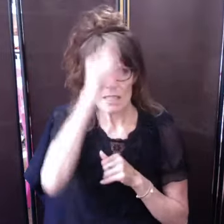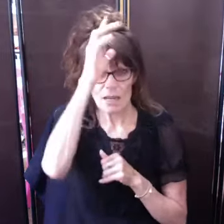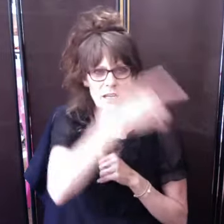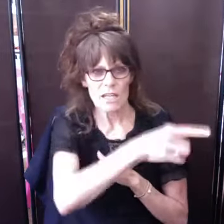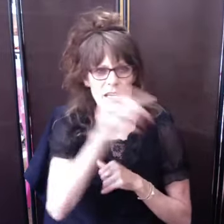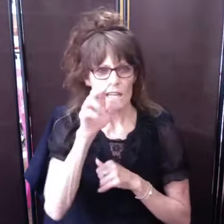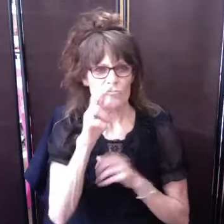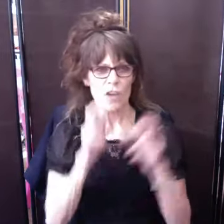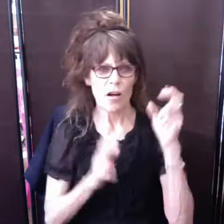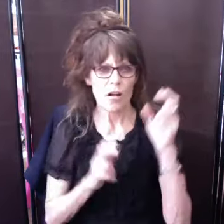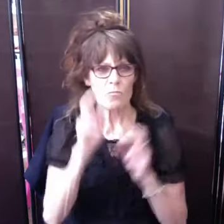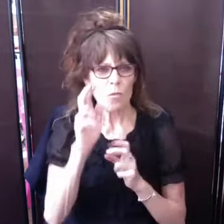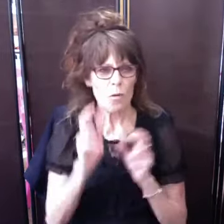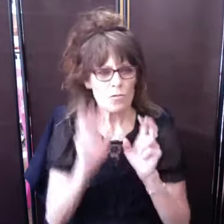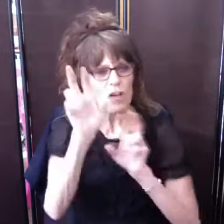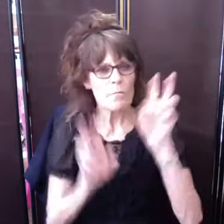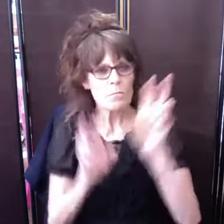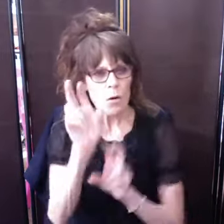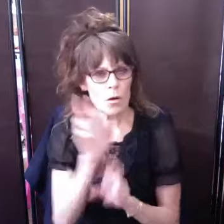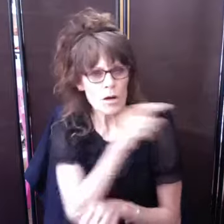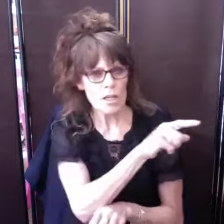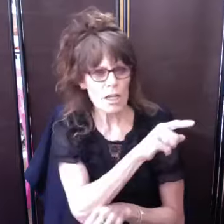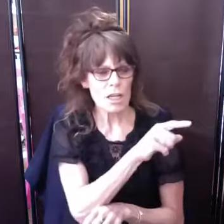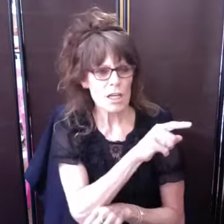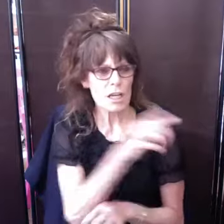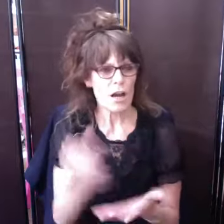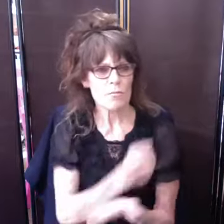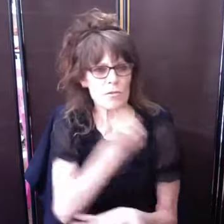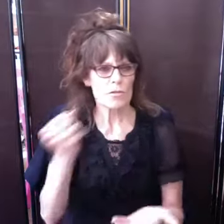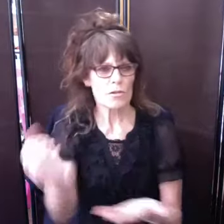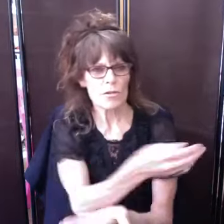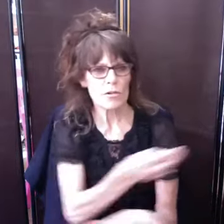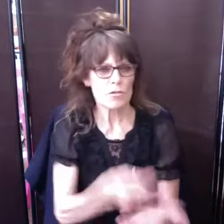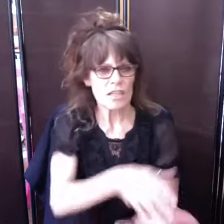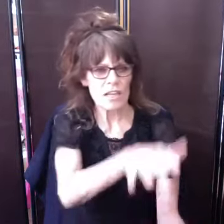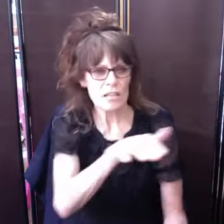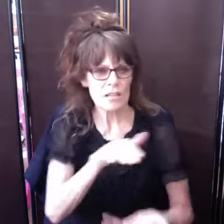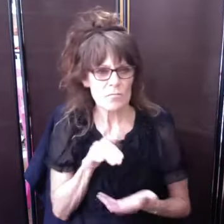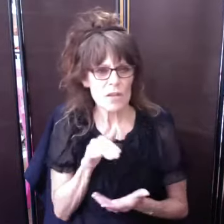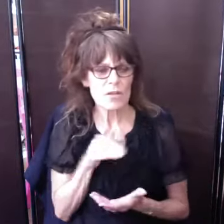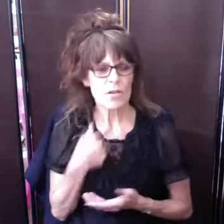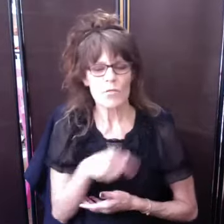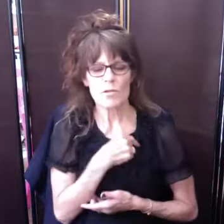opportunity to make a whole bunch of money, he said. And so he came home, told us we were moving from Dallas, Texas to Lafayette,